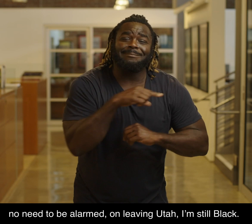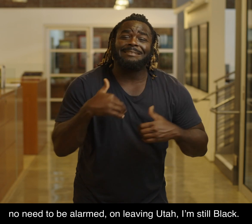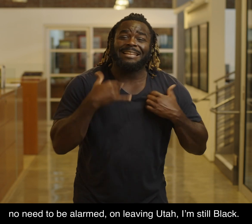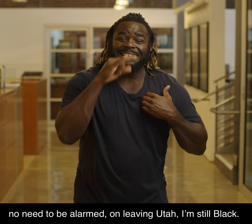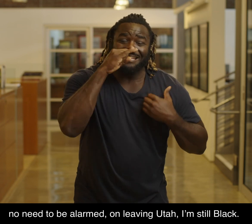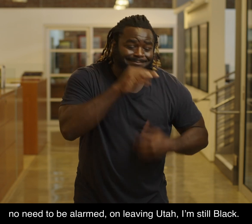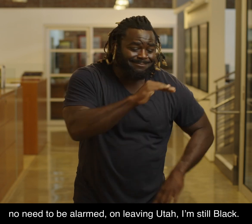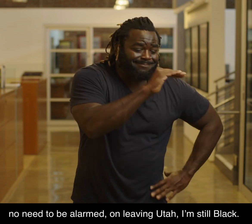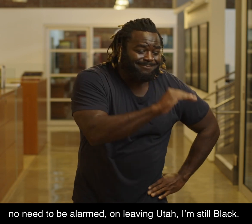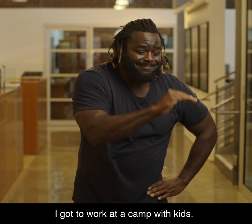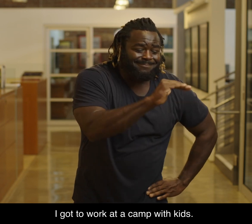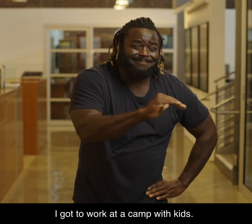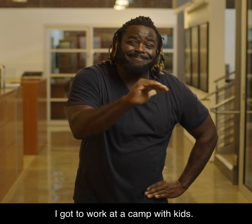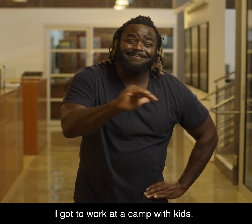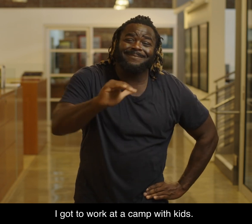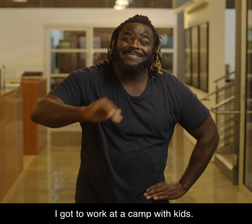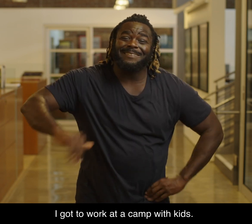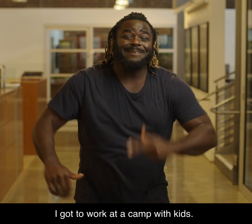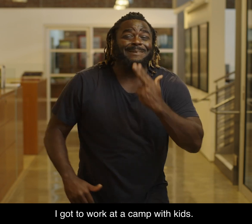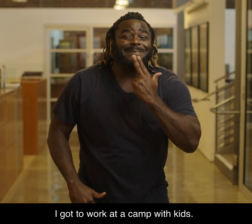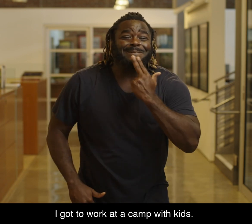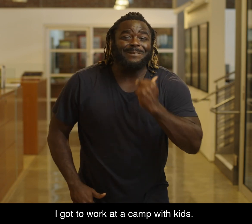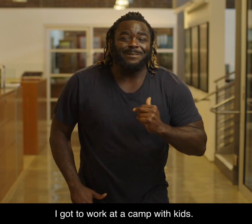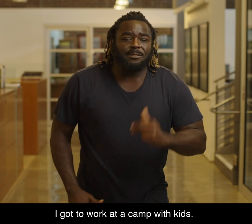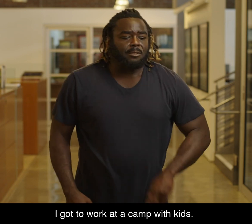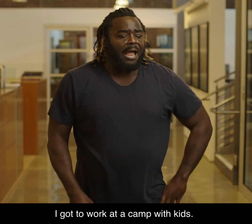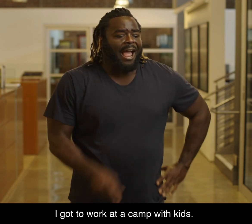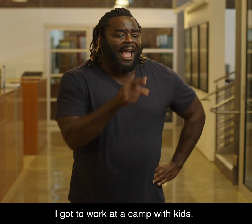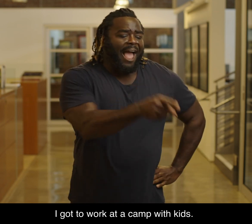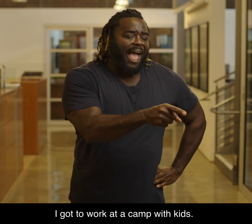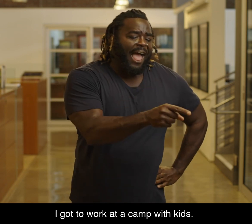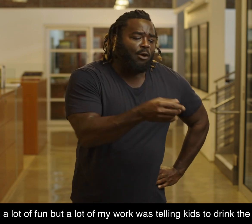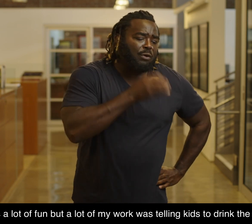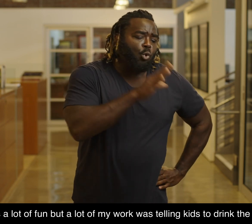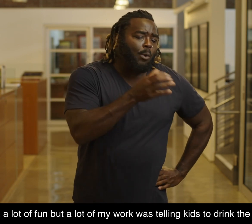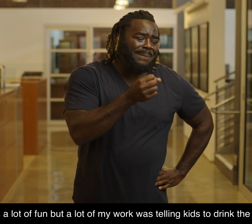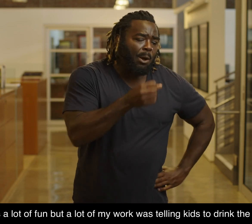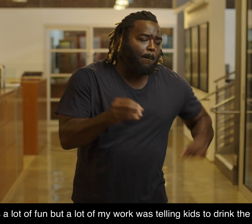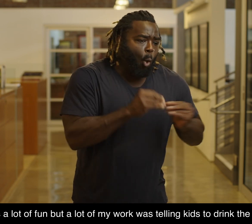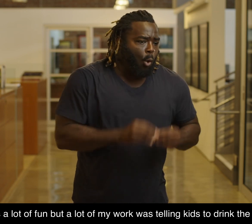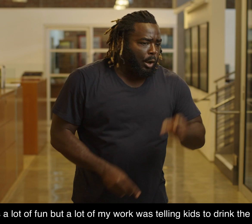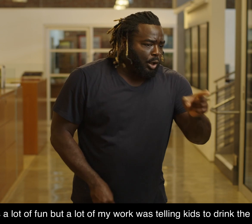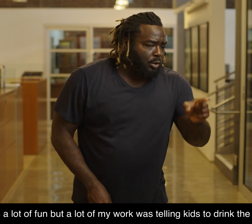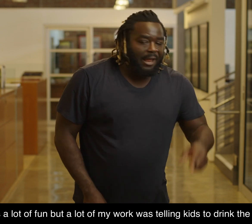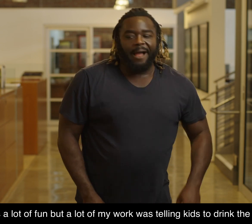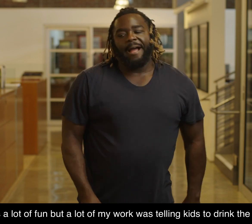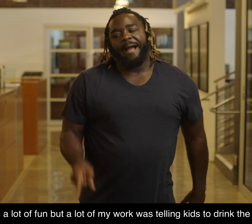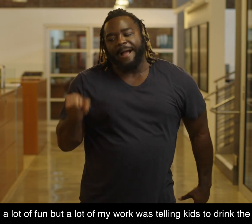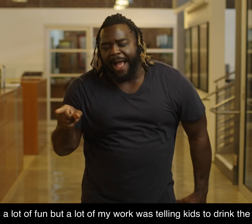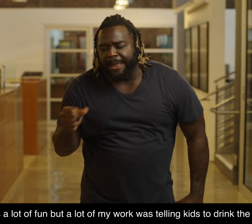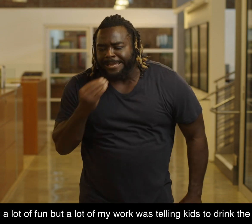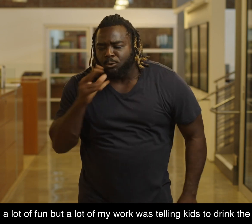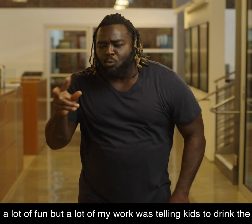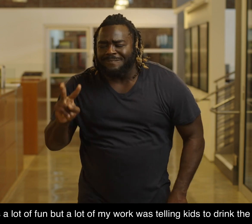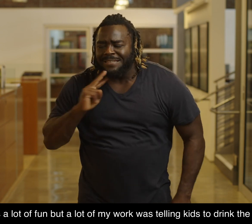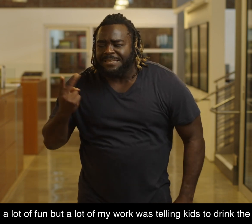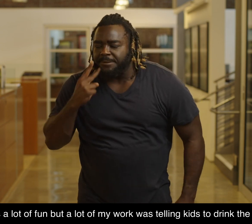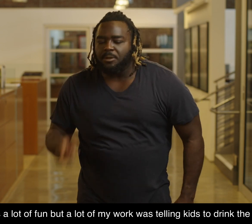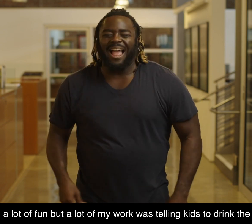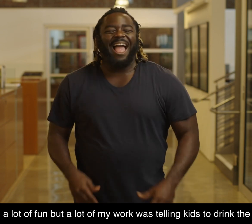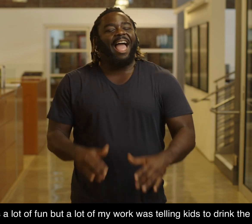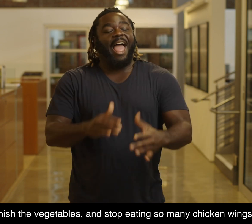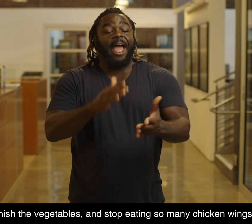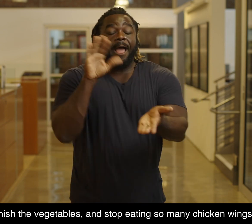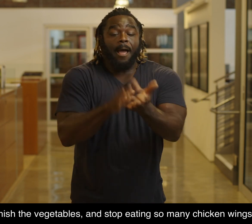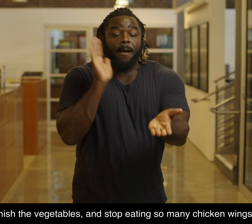black. I got to work at a camp with kids. It was a lot of fun, but a lot of my work was telling kids to drink the